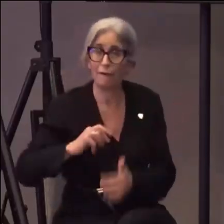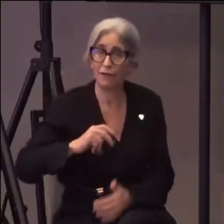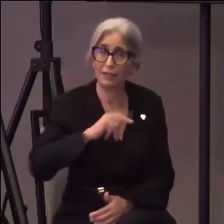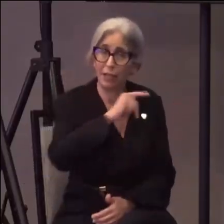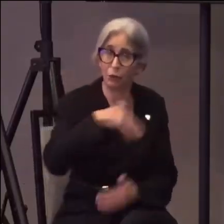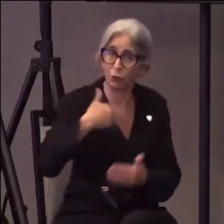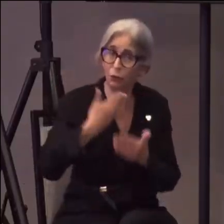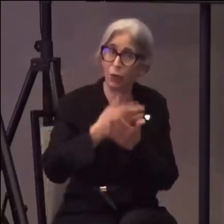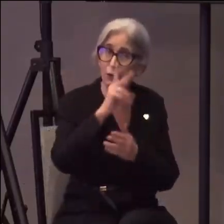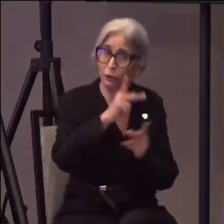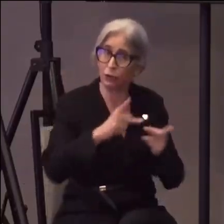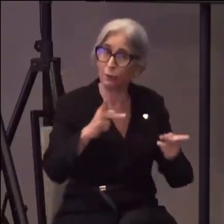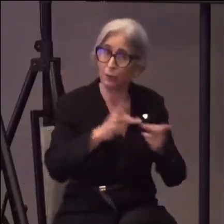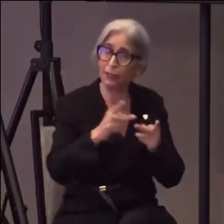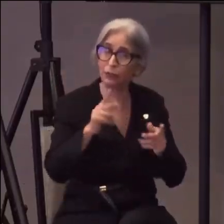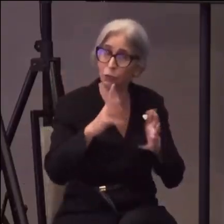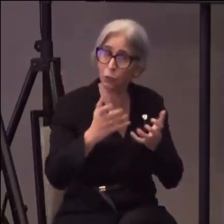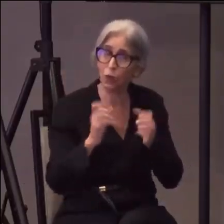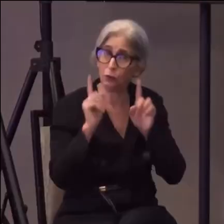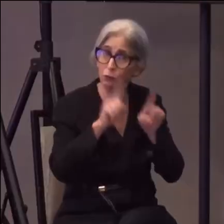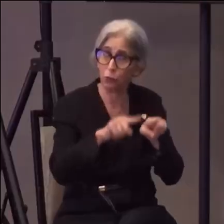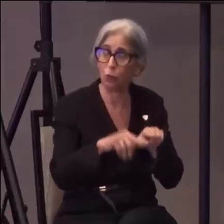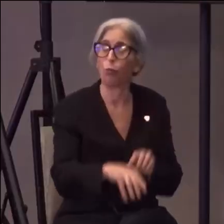your destination.